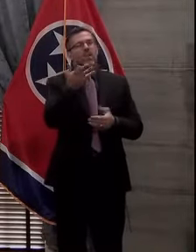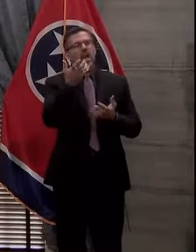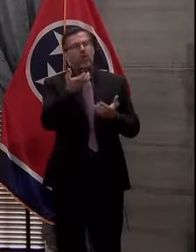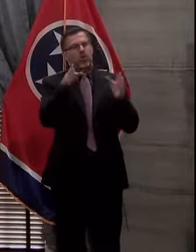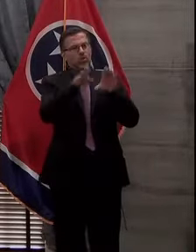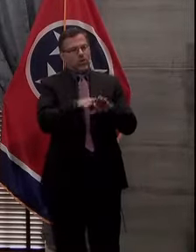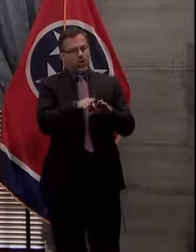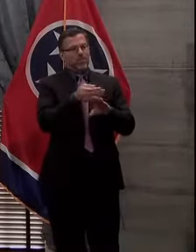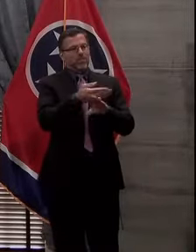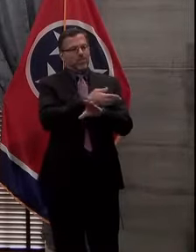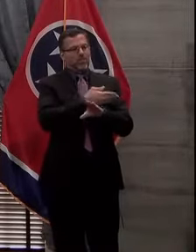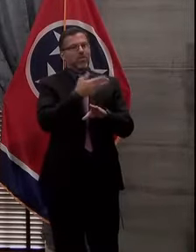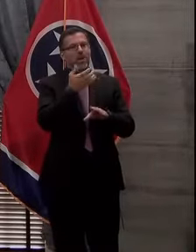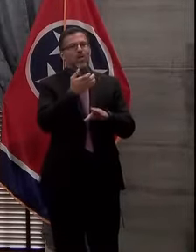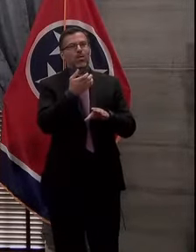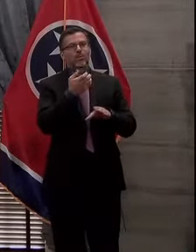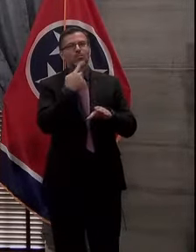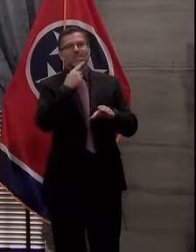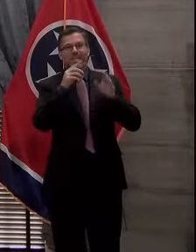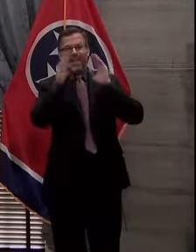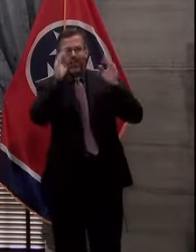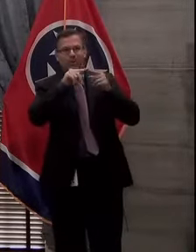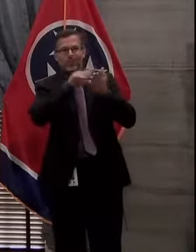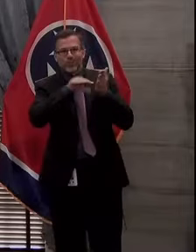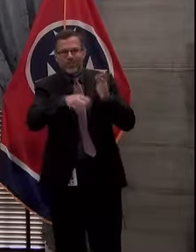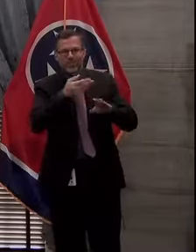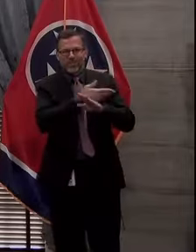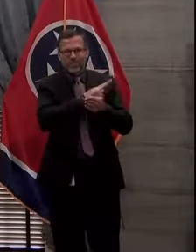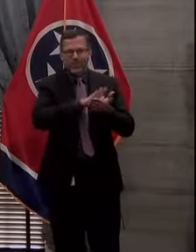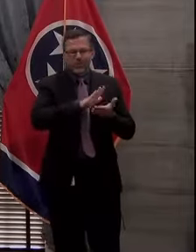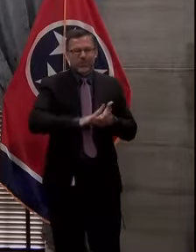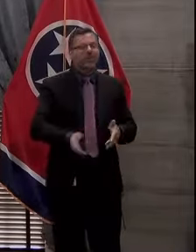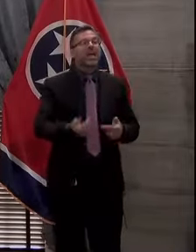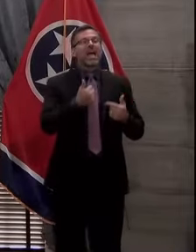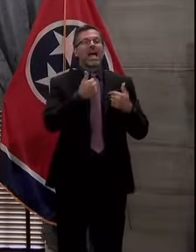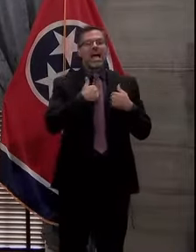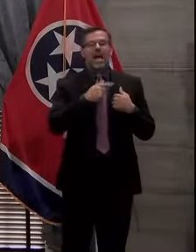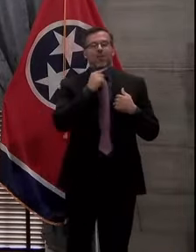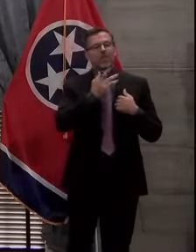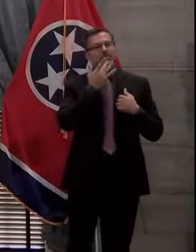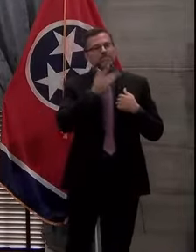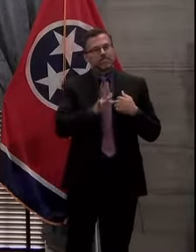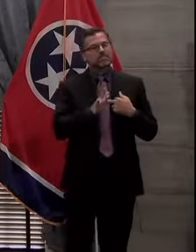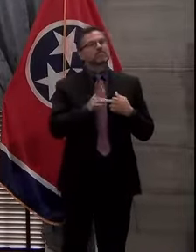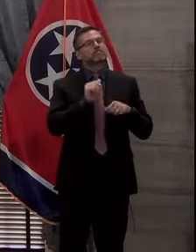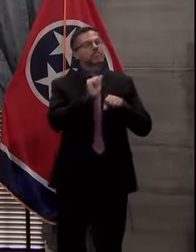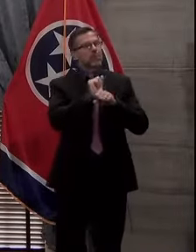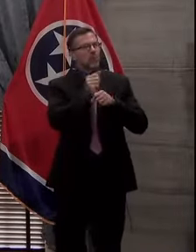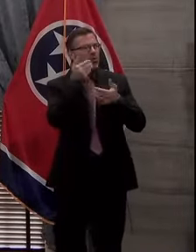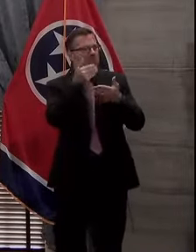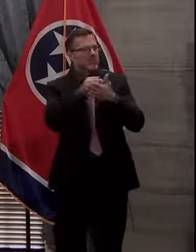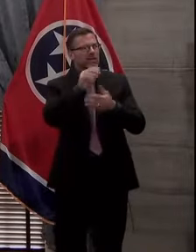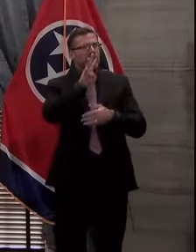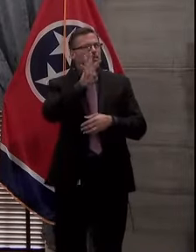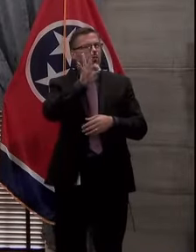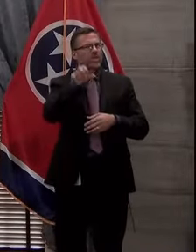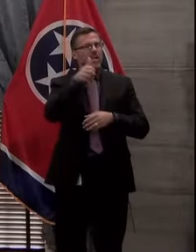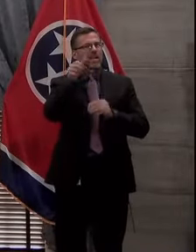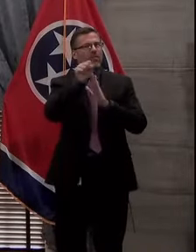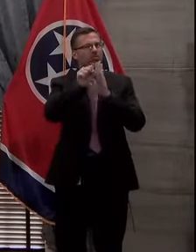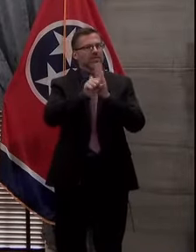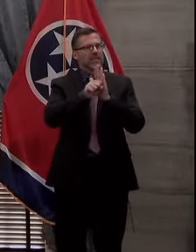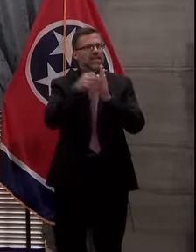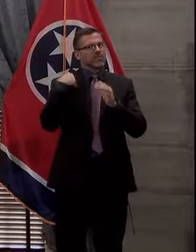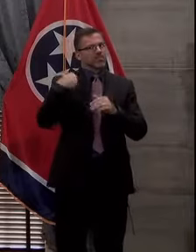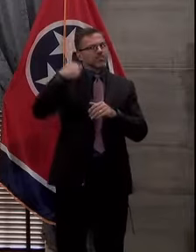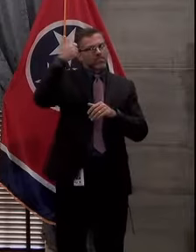before I have a special greeting for our students who are starting school, as I have the great fortune of being able to work closely with 49 other state chiefs, as